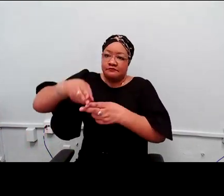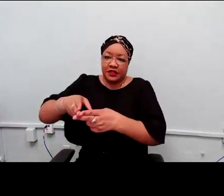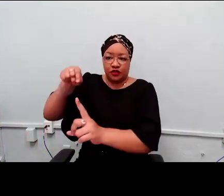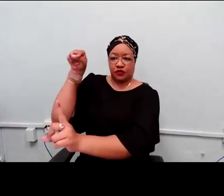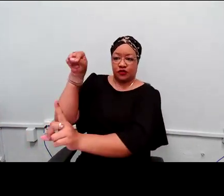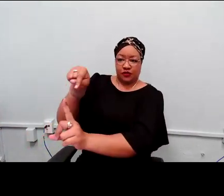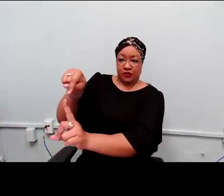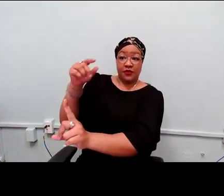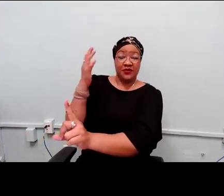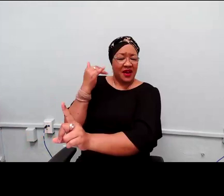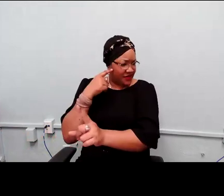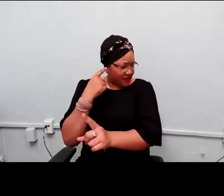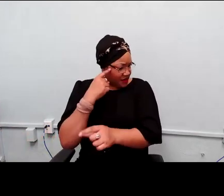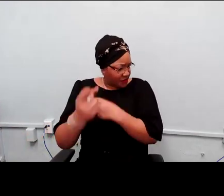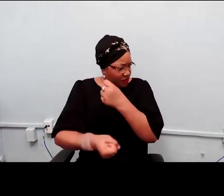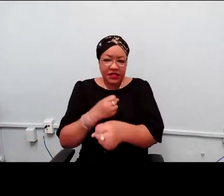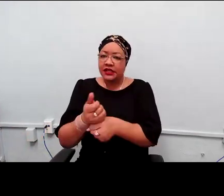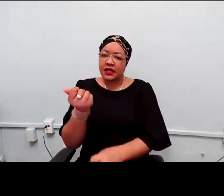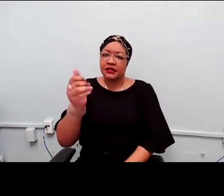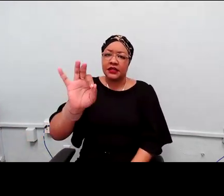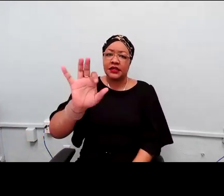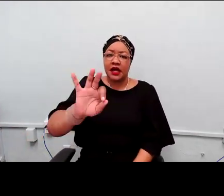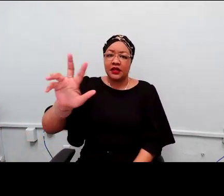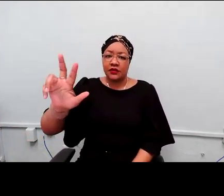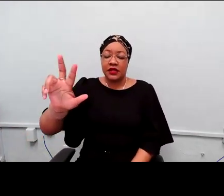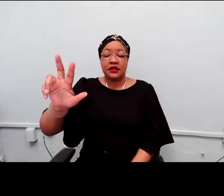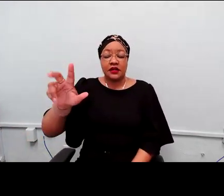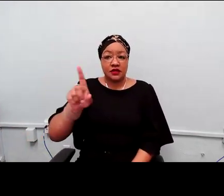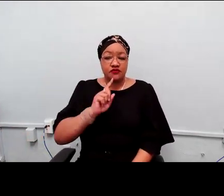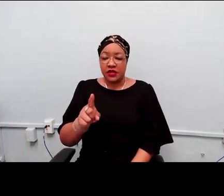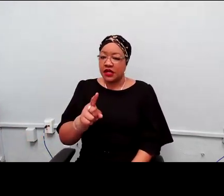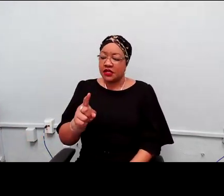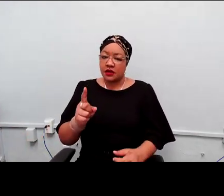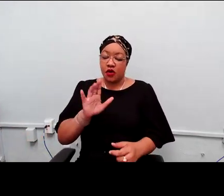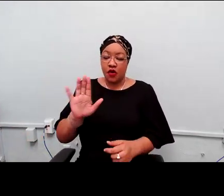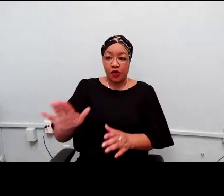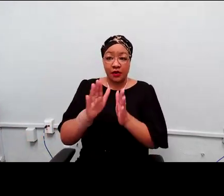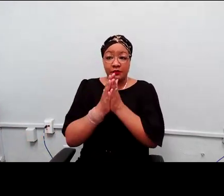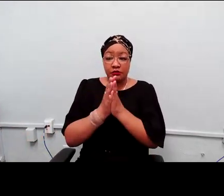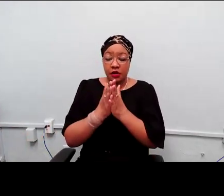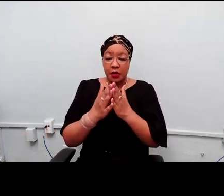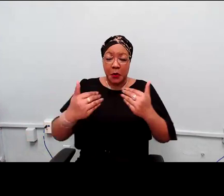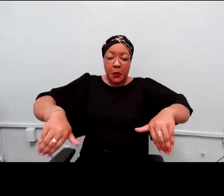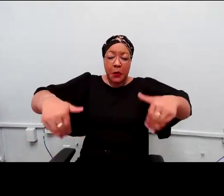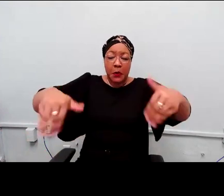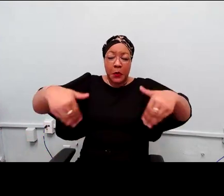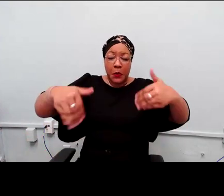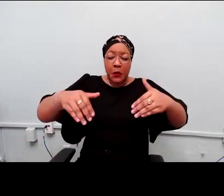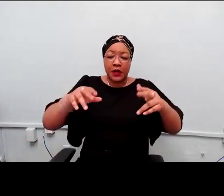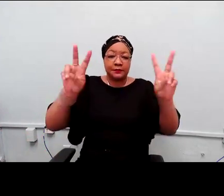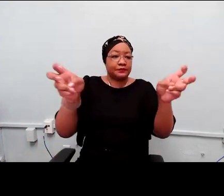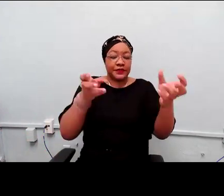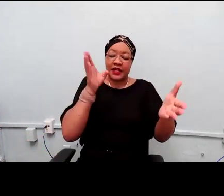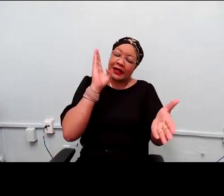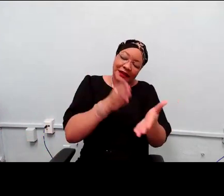I think it was in 1993, right? Her groundbreaking book, Against Forgetting 20th Century Poetry